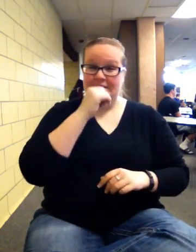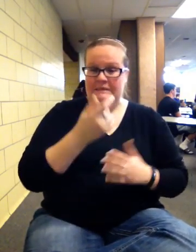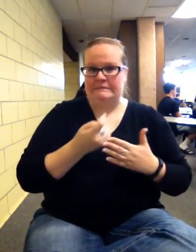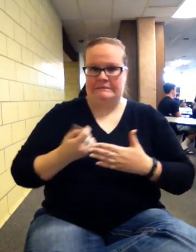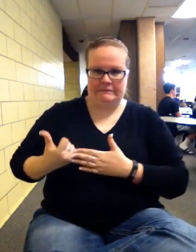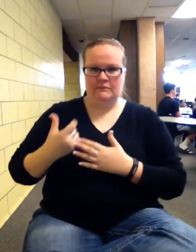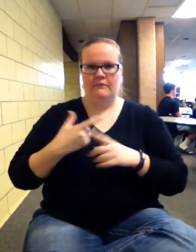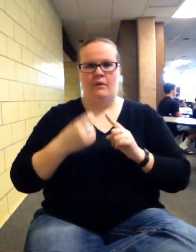list.